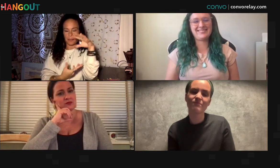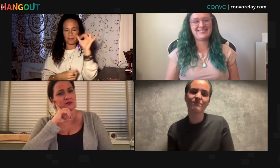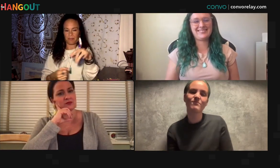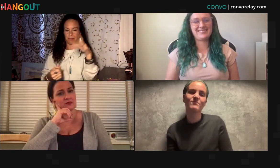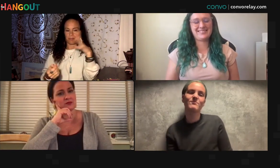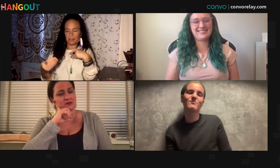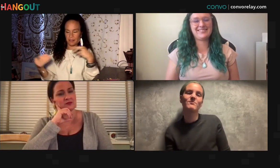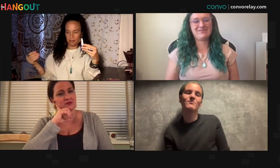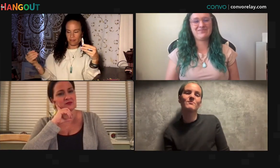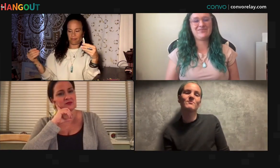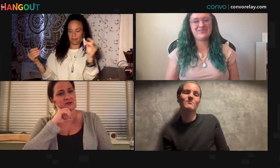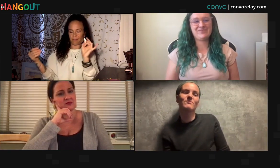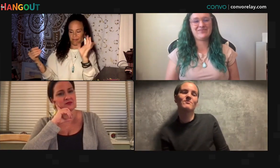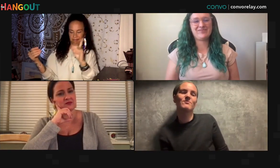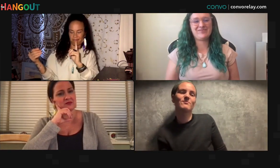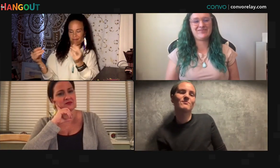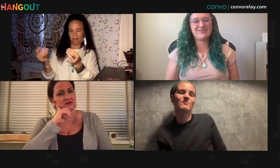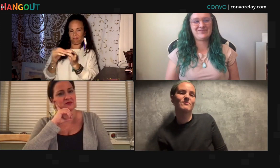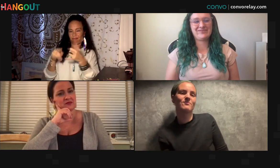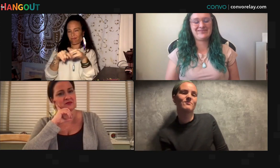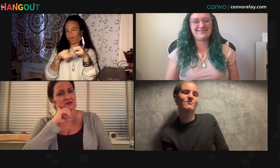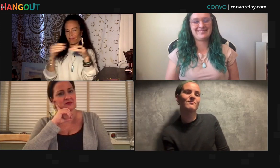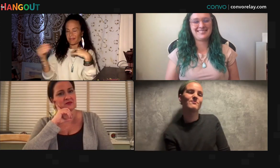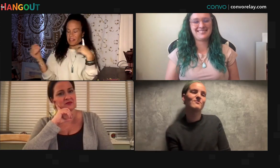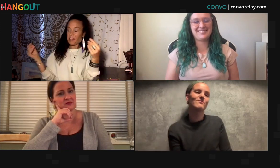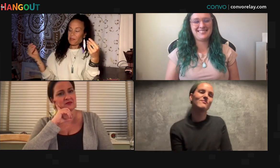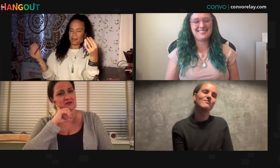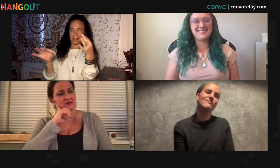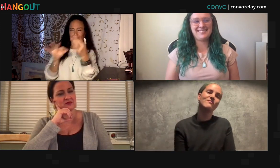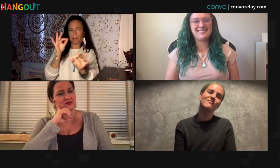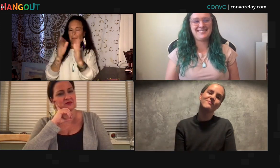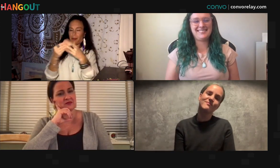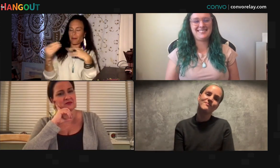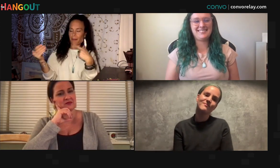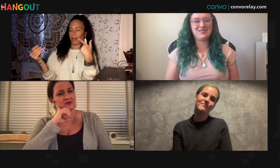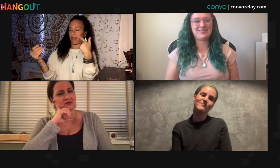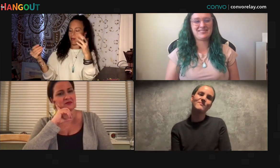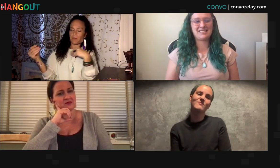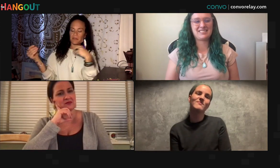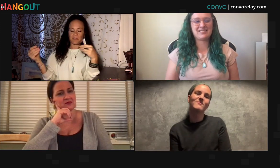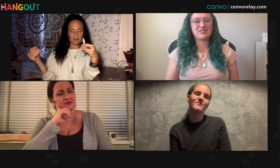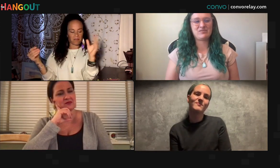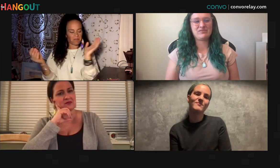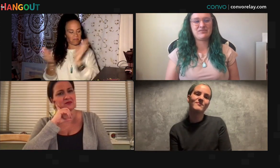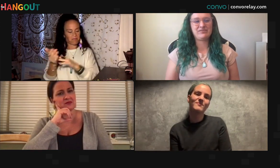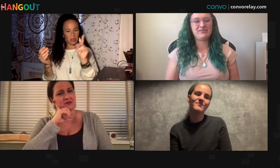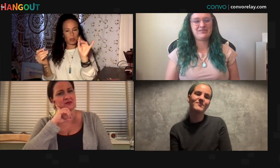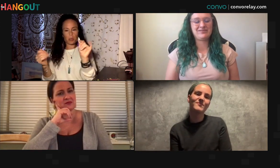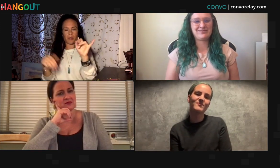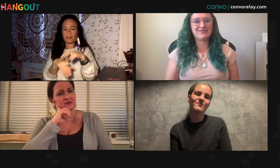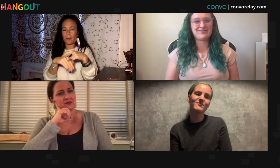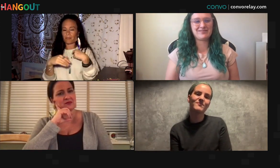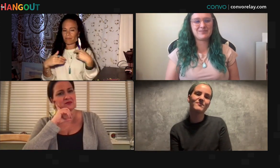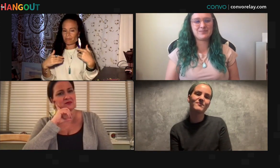man's guidance to enlightenment. A guide to enlightenment, and somebody gave that to me, and I looked at it, kind of laughed it